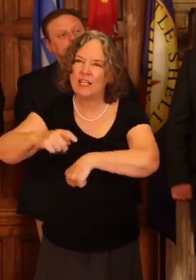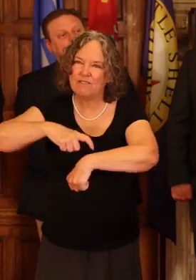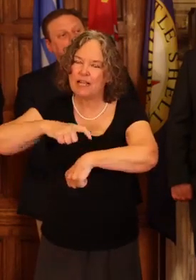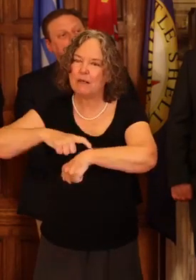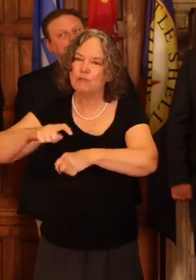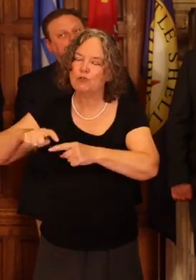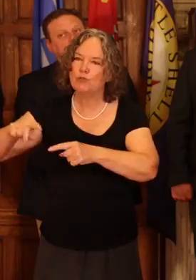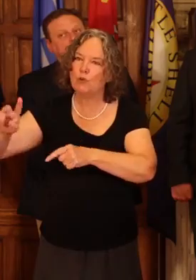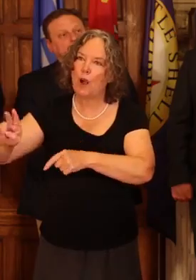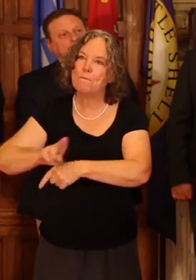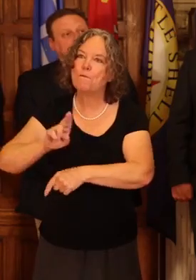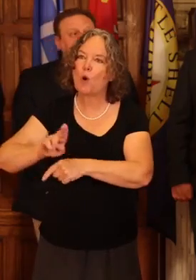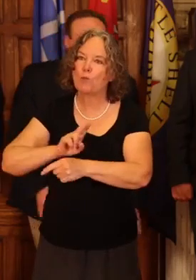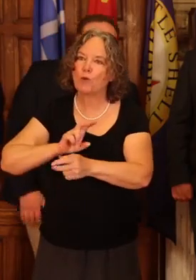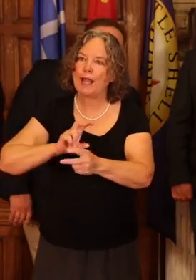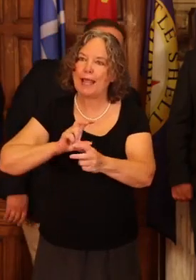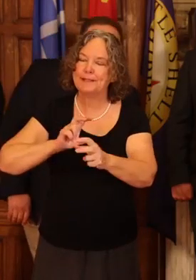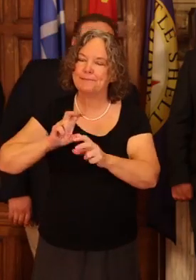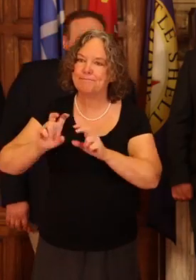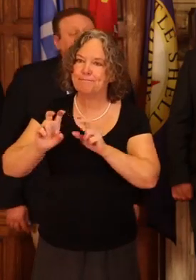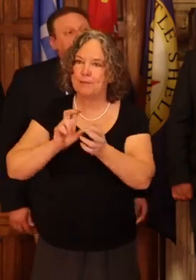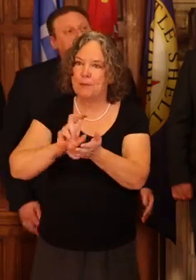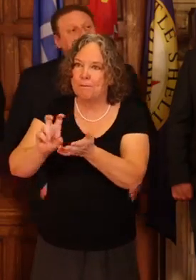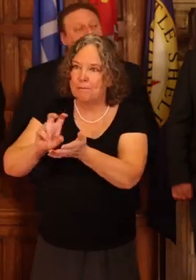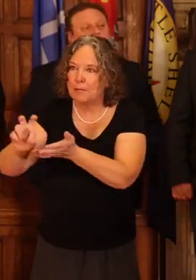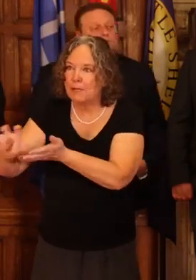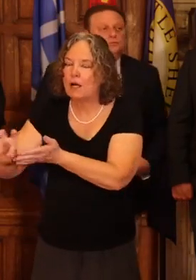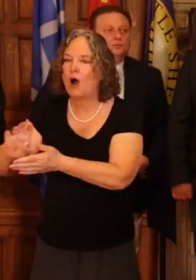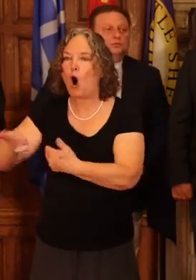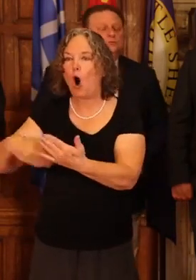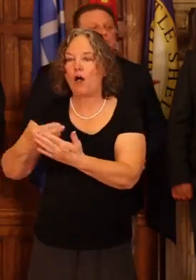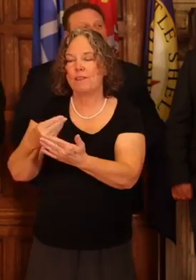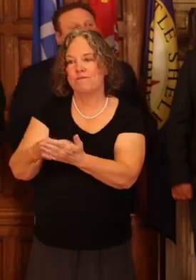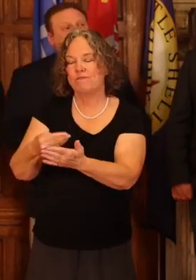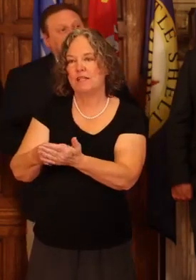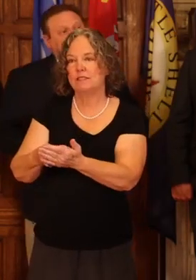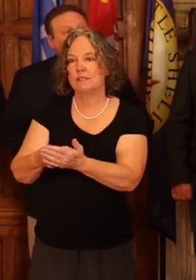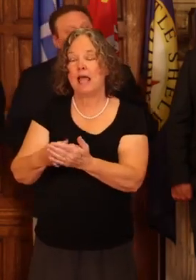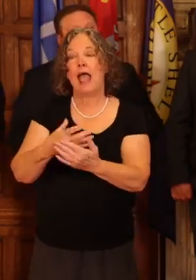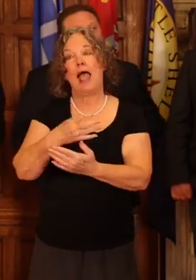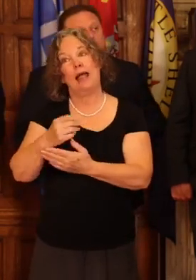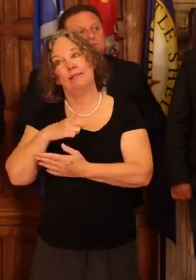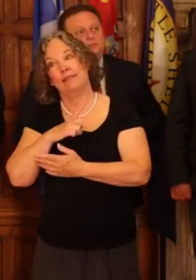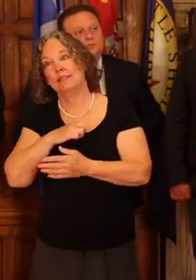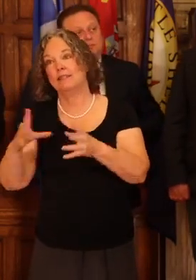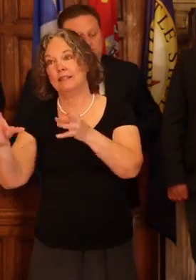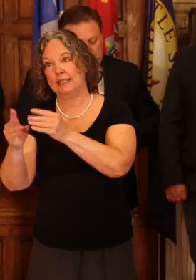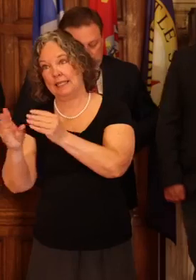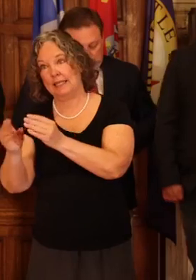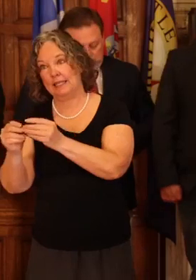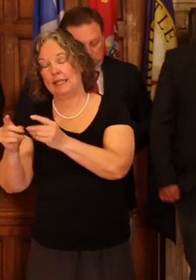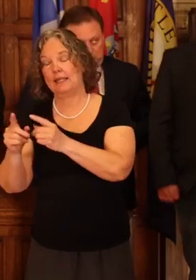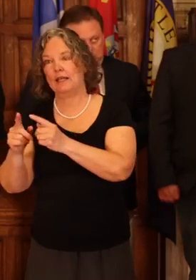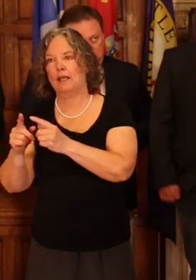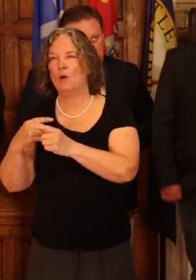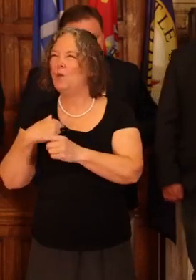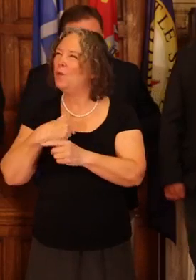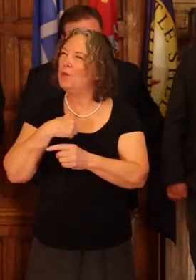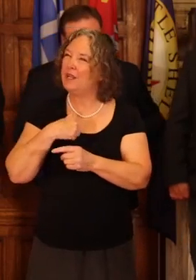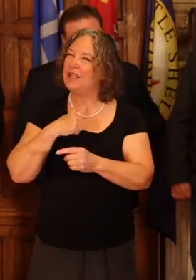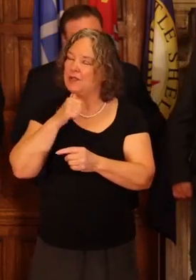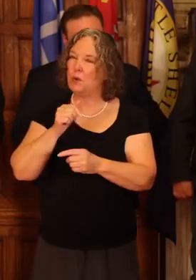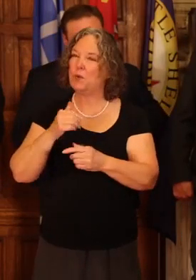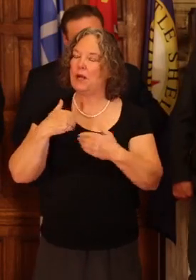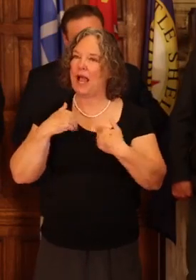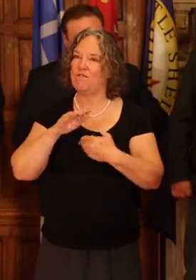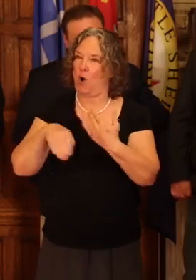appropriate all the funds, plus during the legislature being in session. The honest truth is we don't have all the